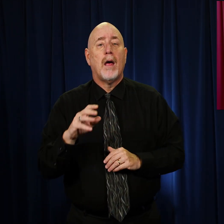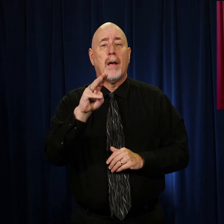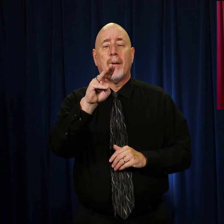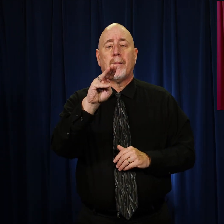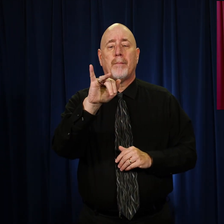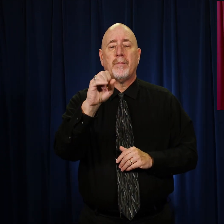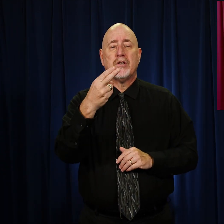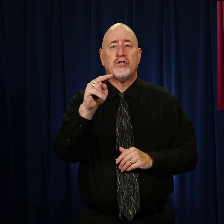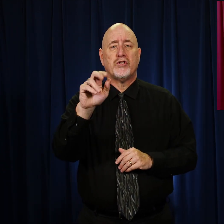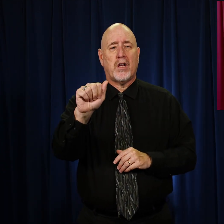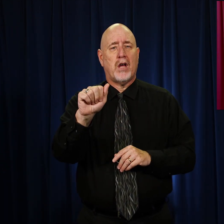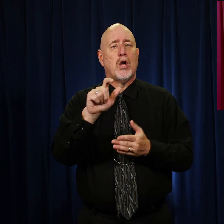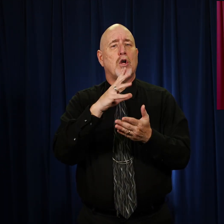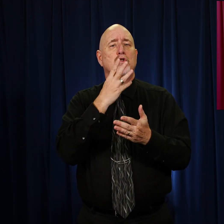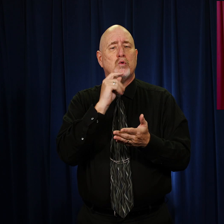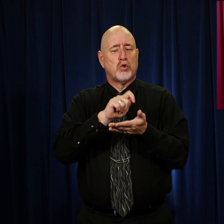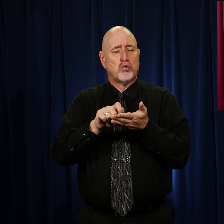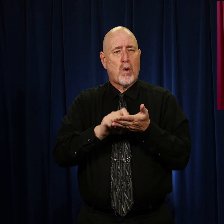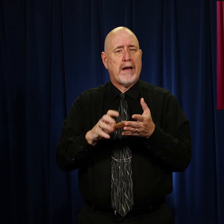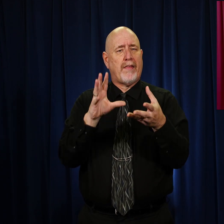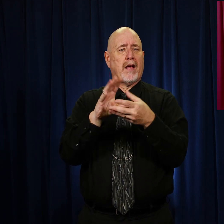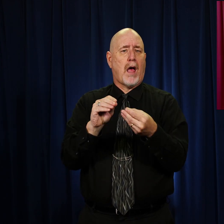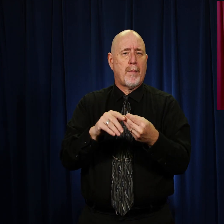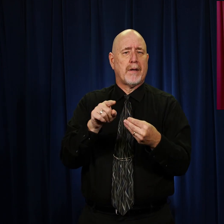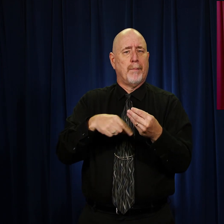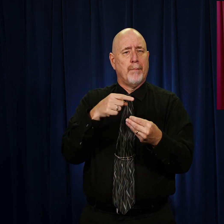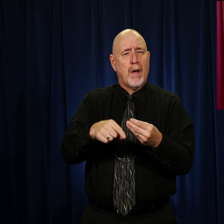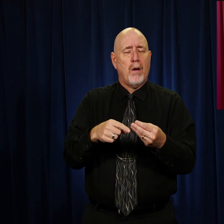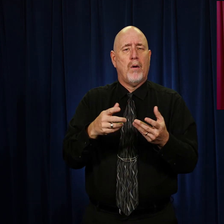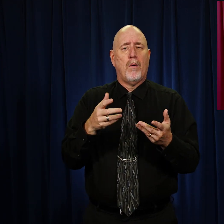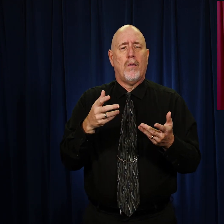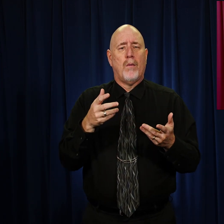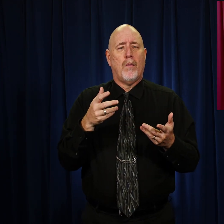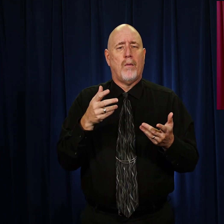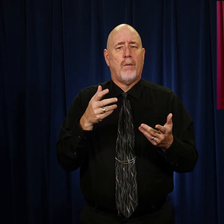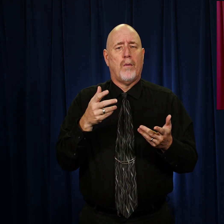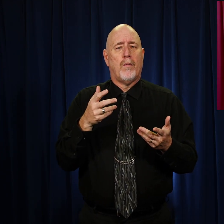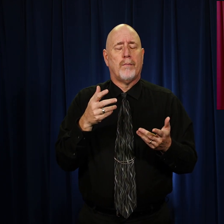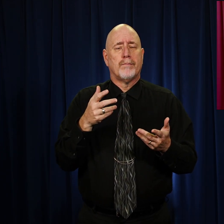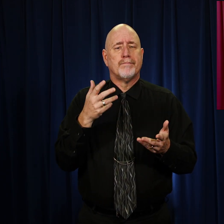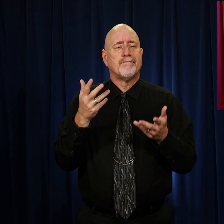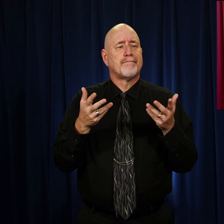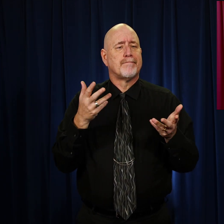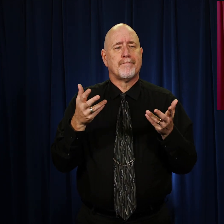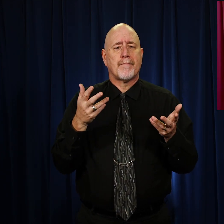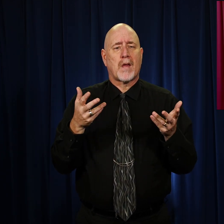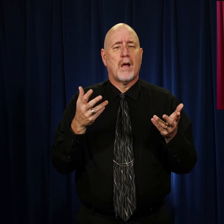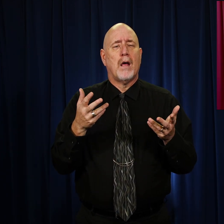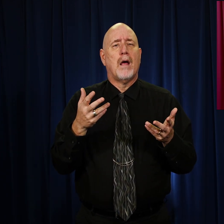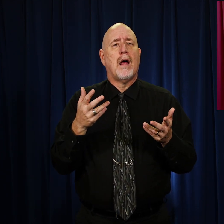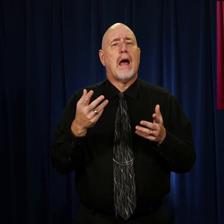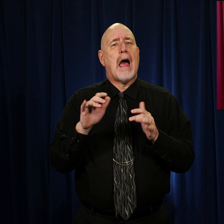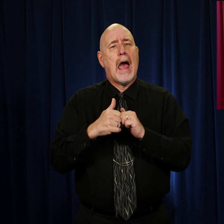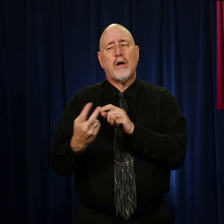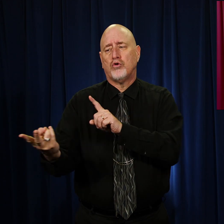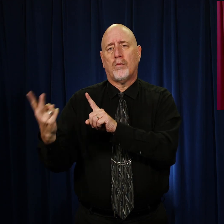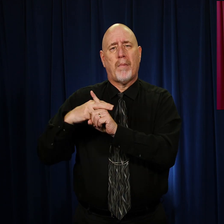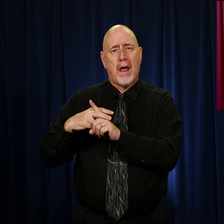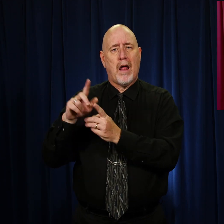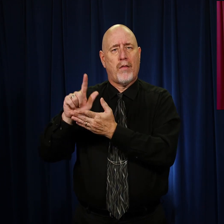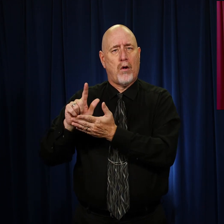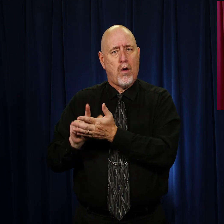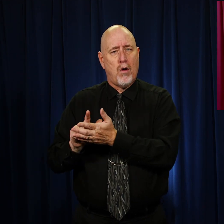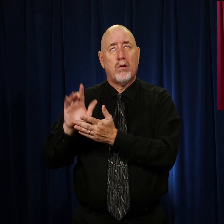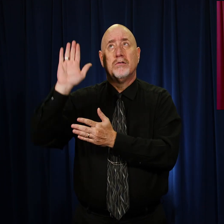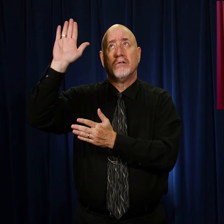Mishnah, which was Jewish writings that commented on and talked about the application of the